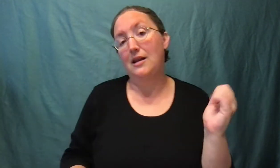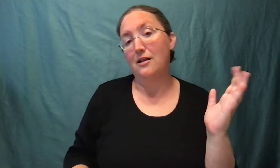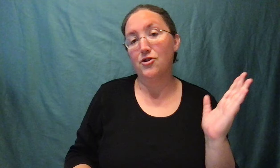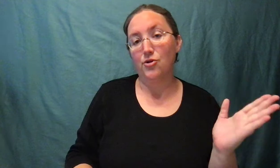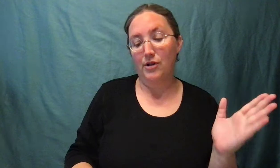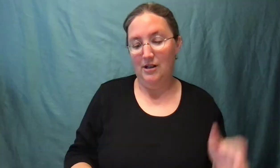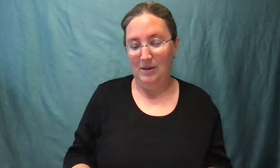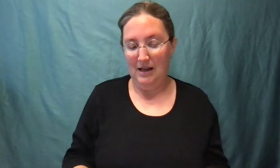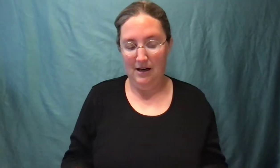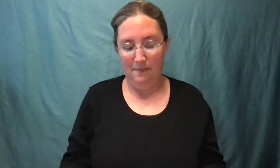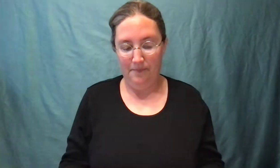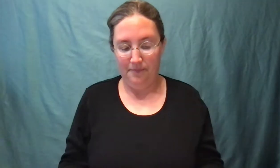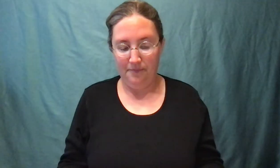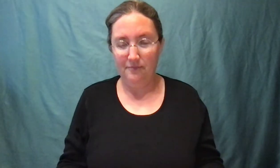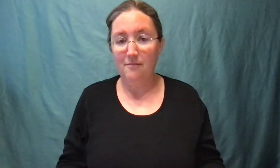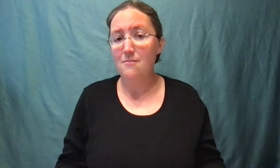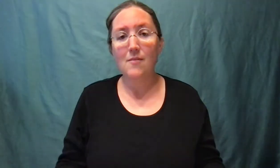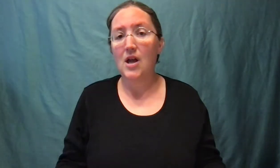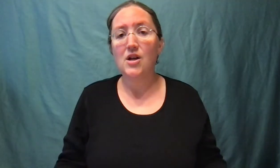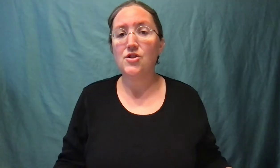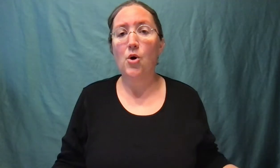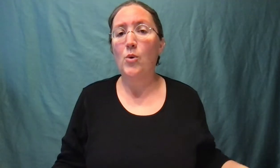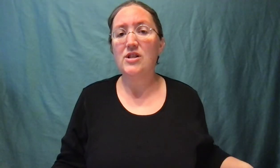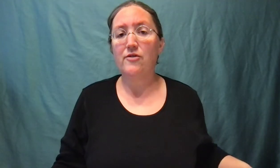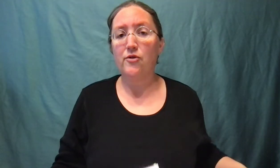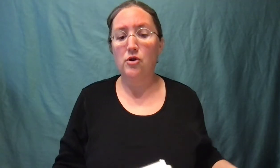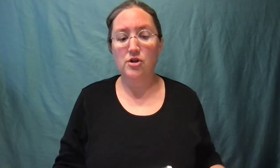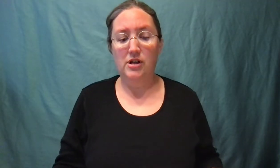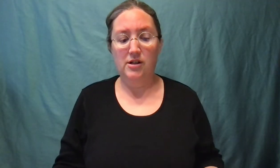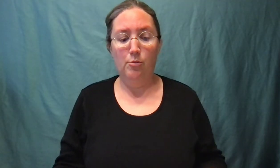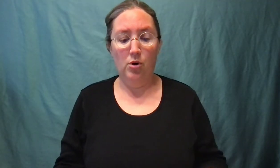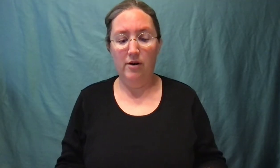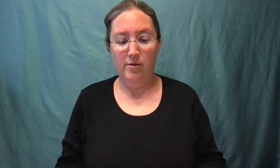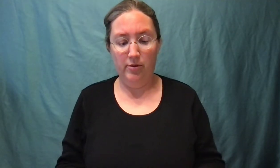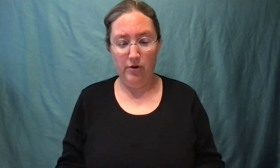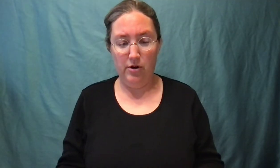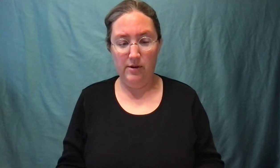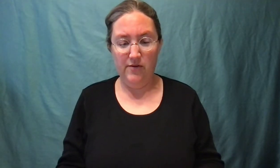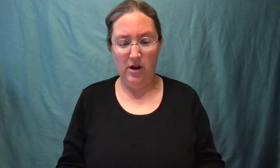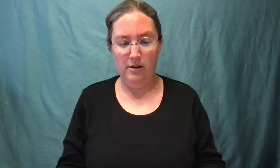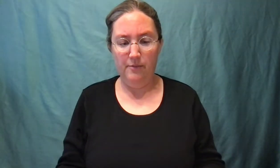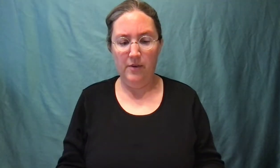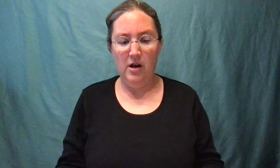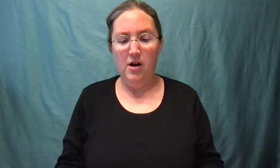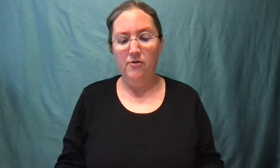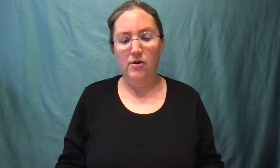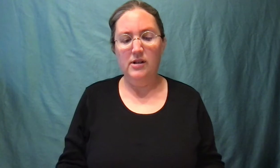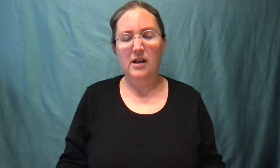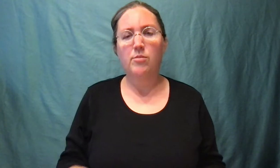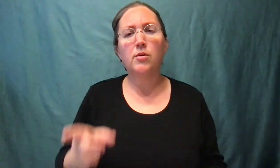English only at the beginning. So whichever version is more comfortable for you is fine. For example,